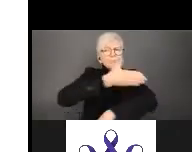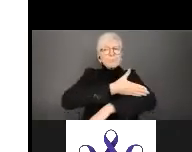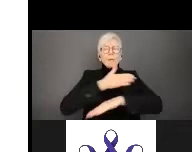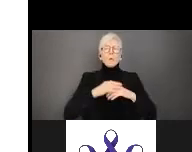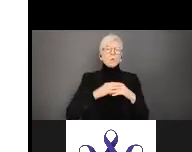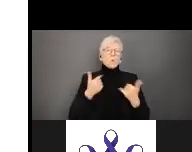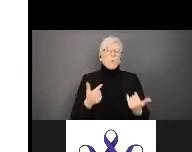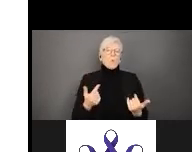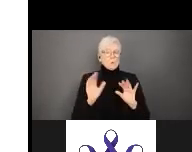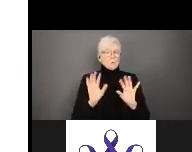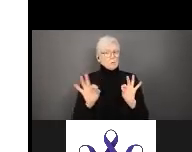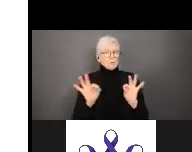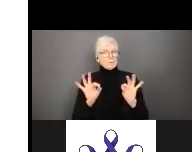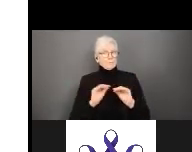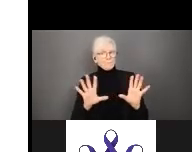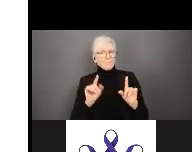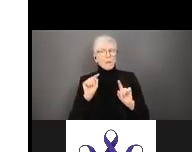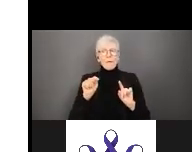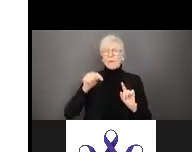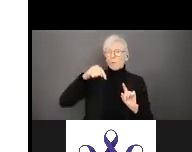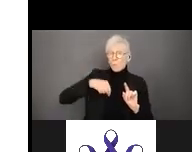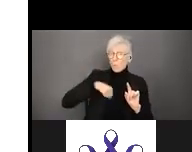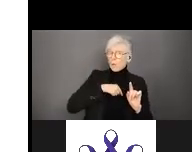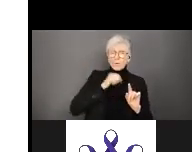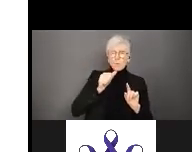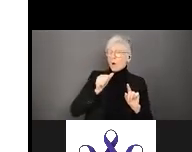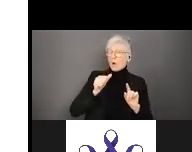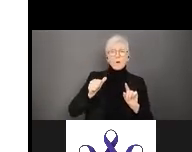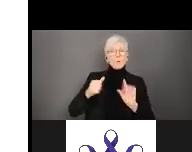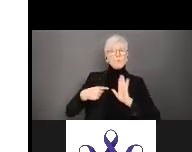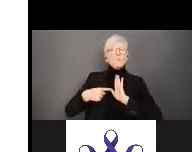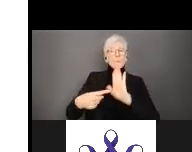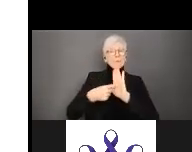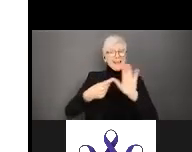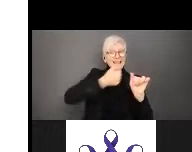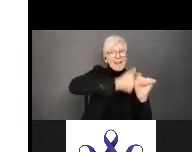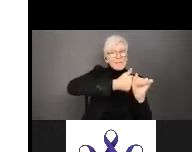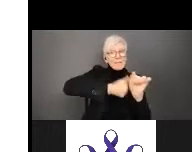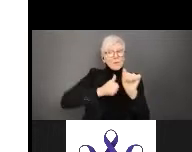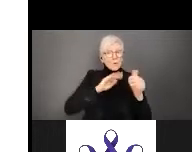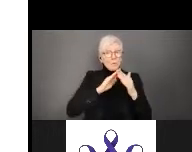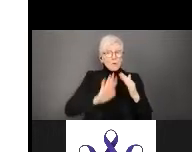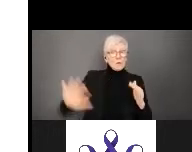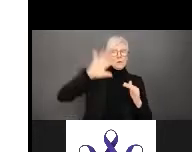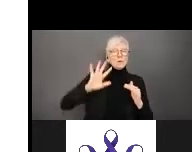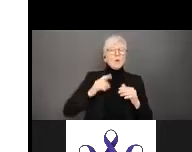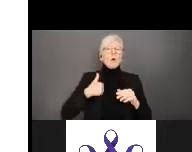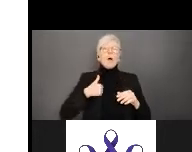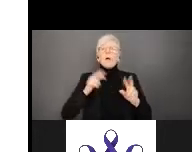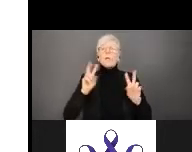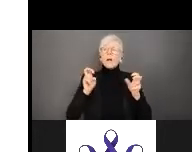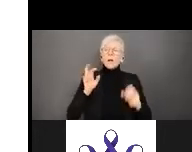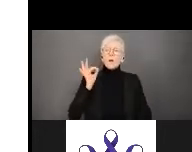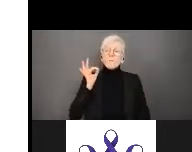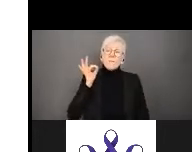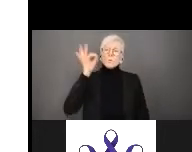we're not saying that we're speaking for all the peoples and all the communities. It's really meant, Future Us is meant as a